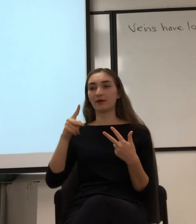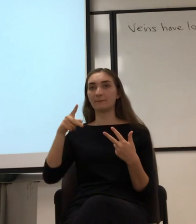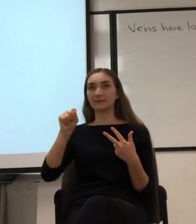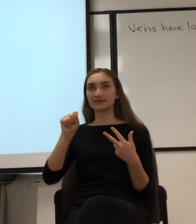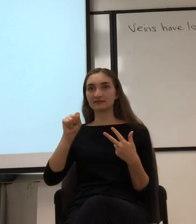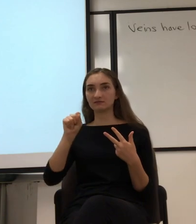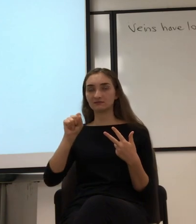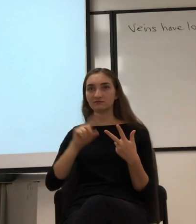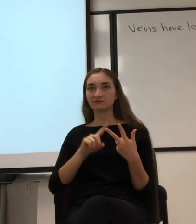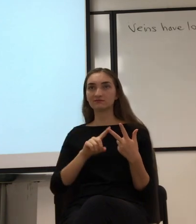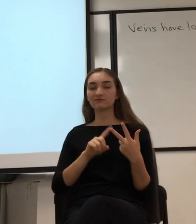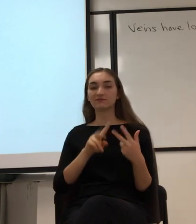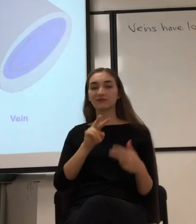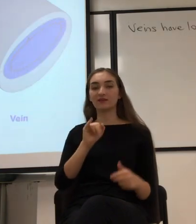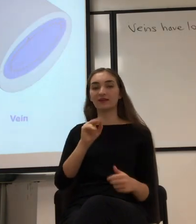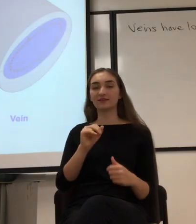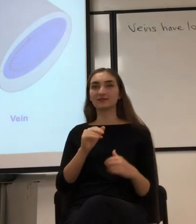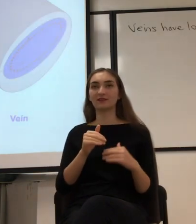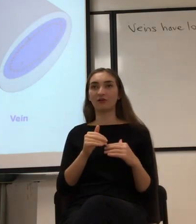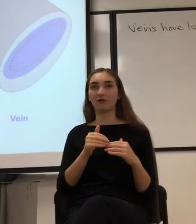other pumps.